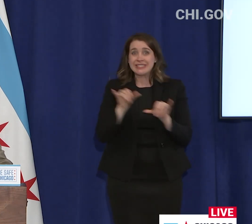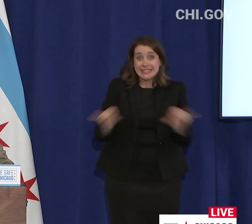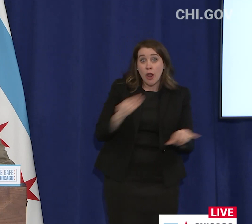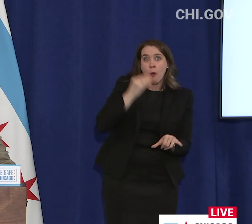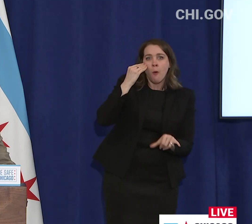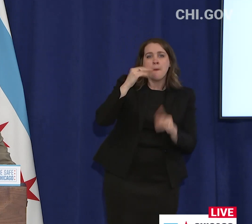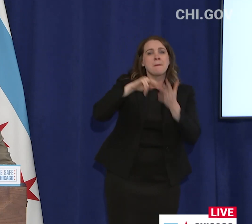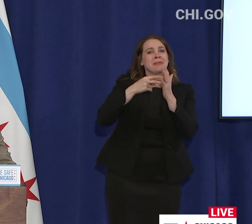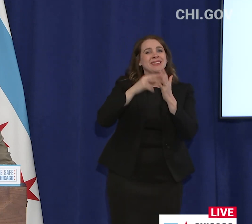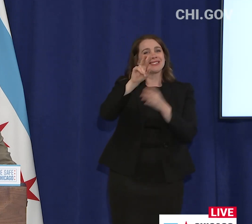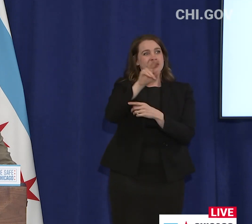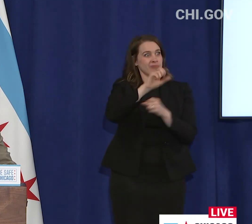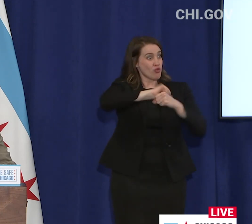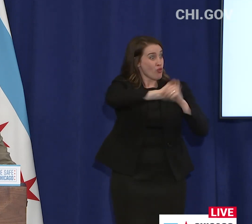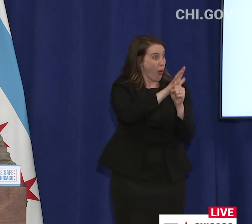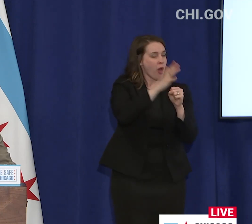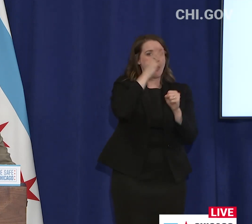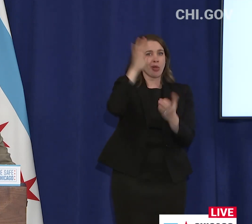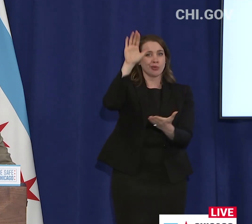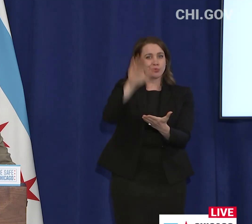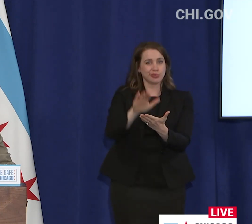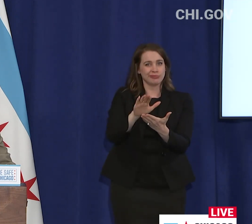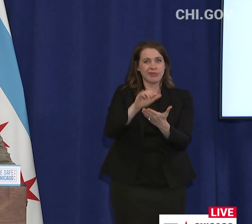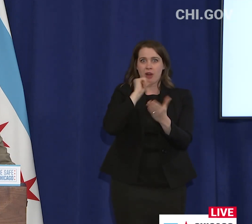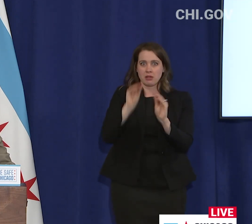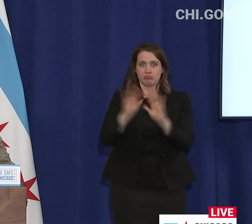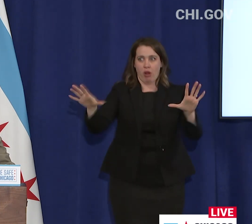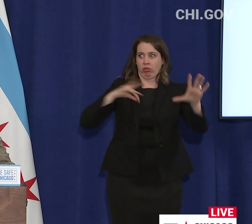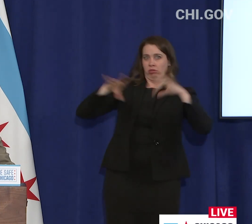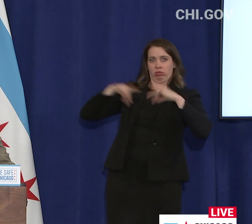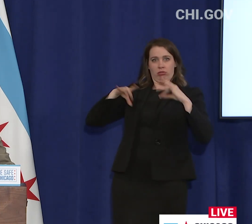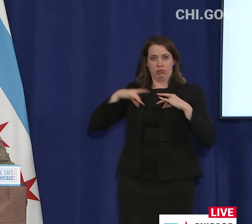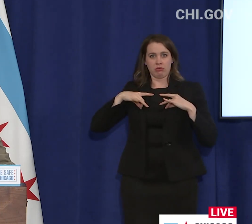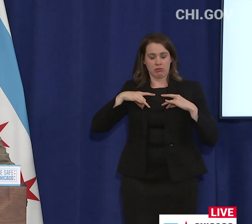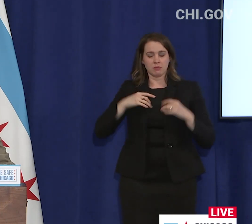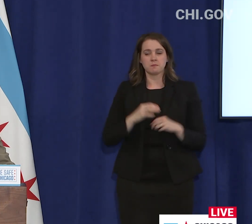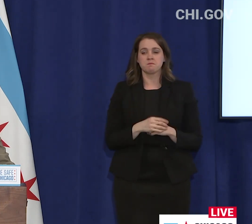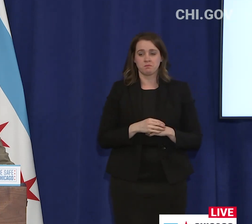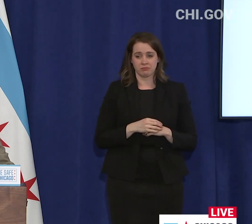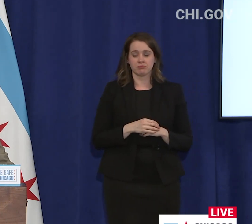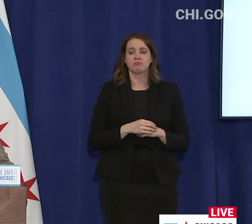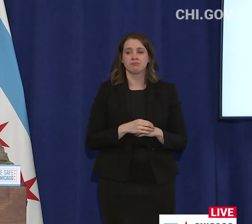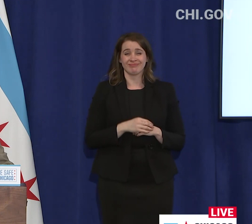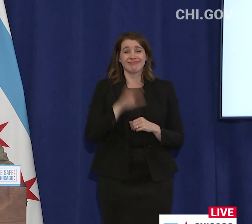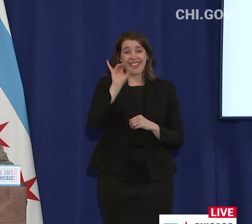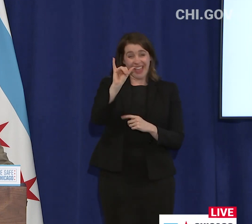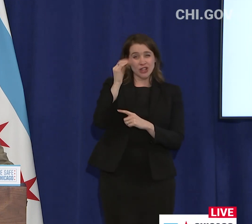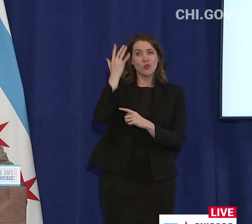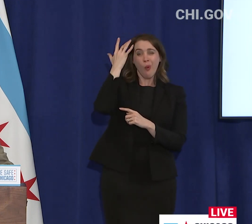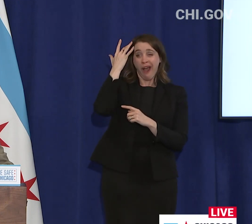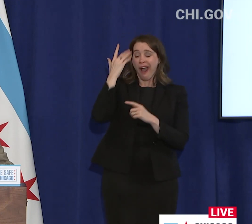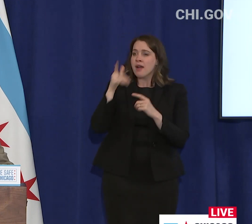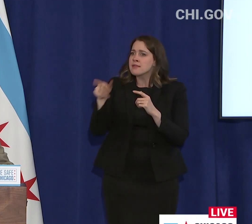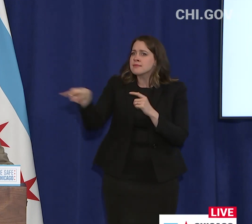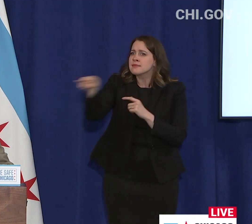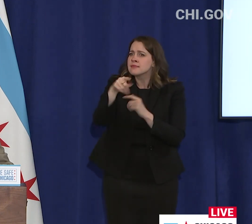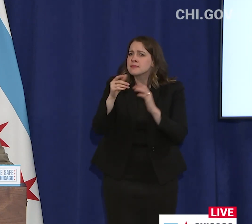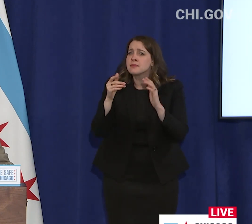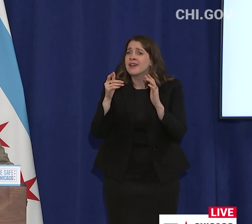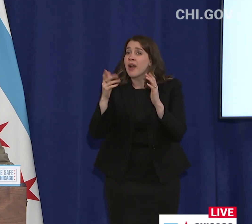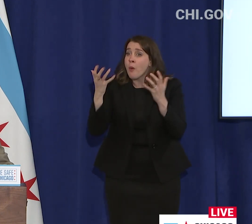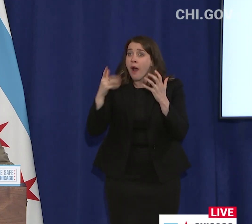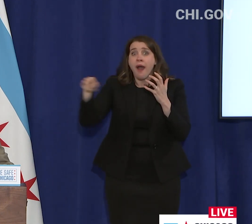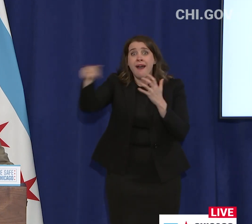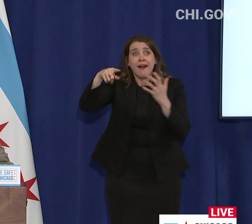the virus. It's for these reasons that phase 3 will only allow for small, non-business social